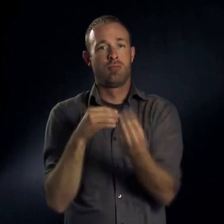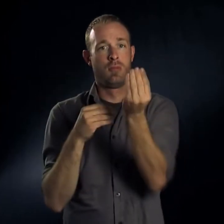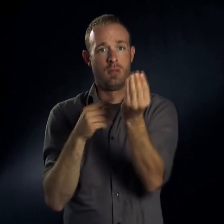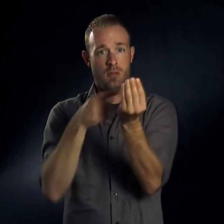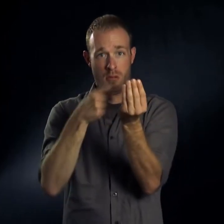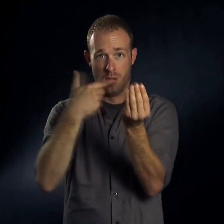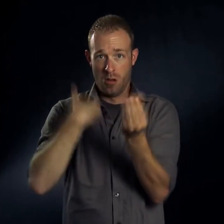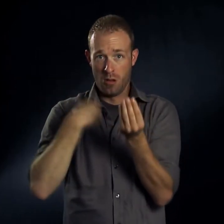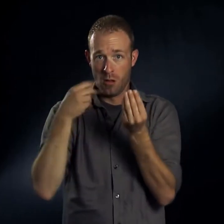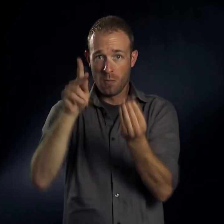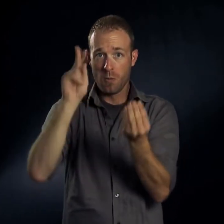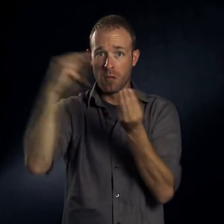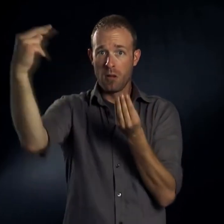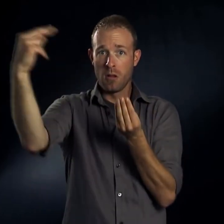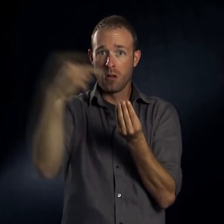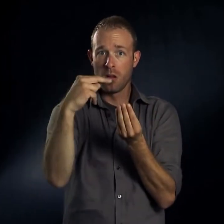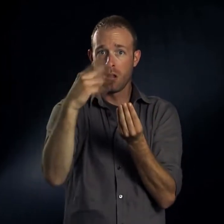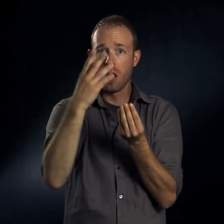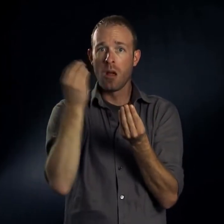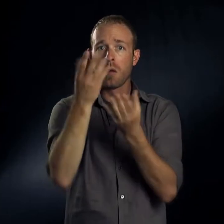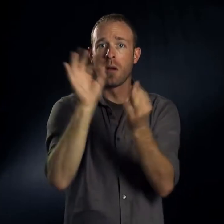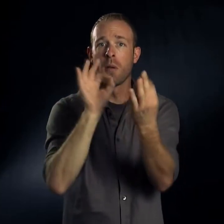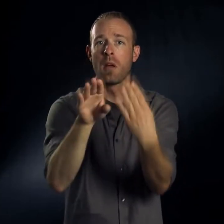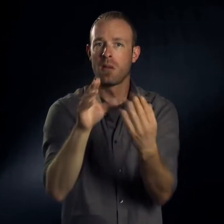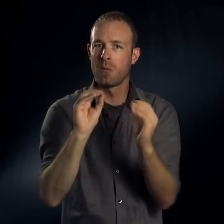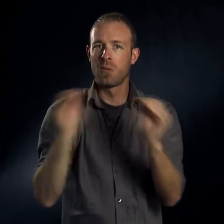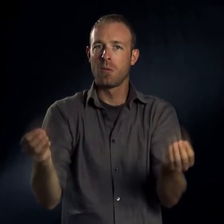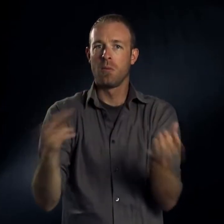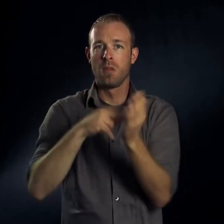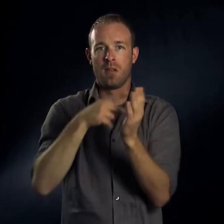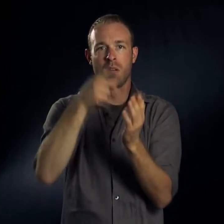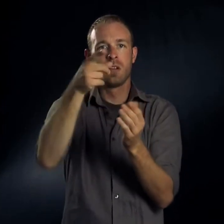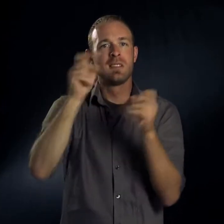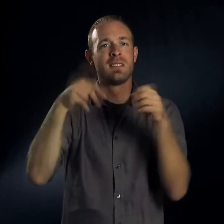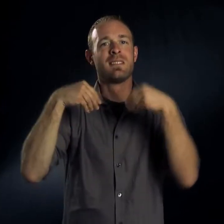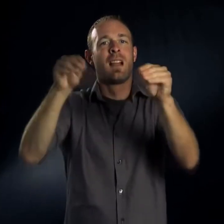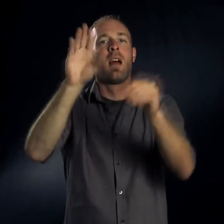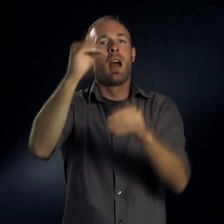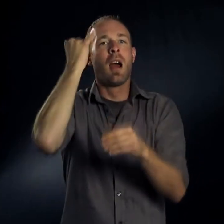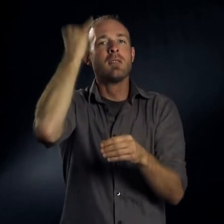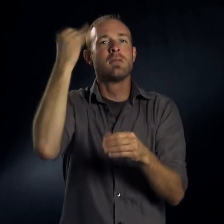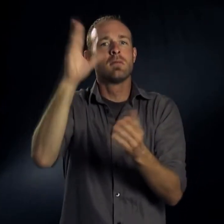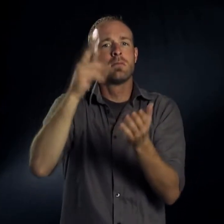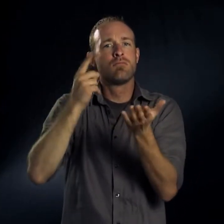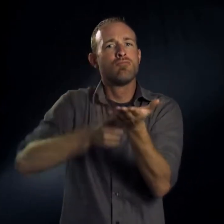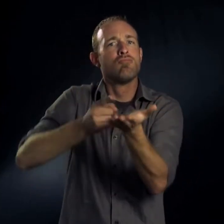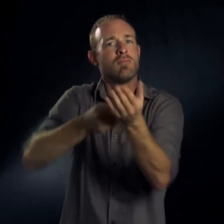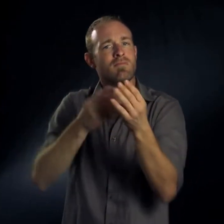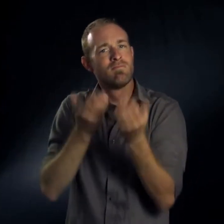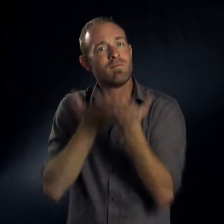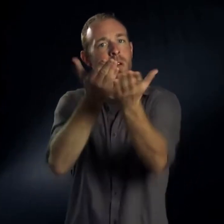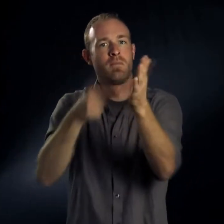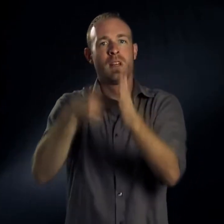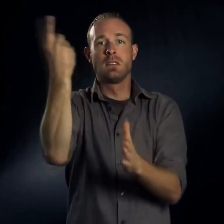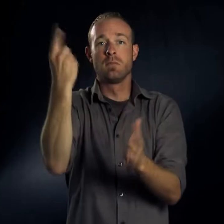going to be using a more formal language when presenting or doing video essays. Because you're not going to have that interruption